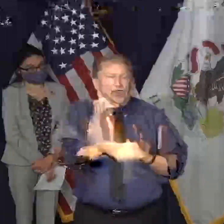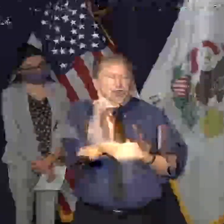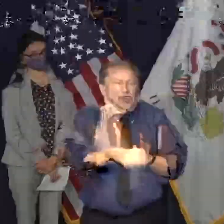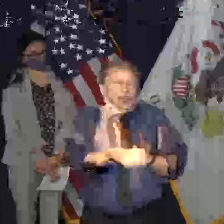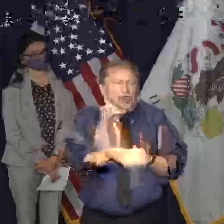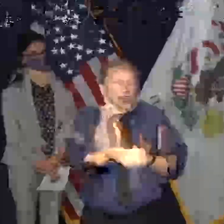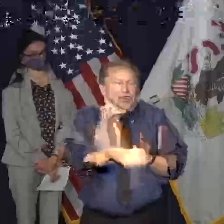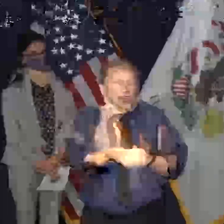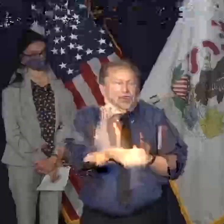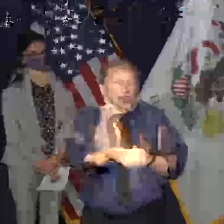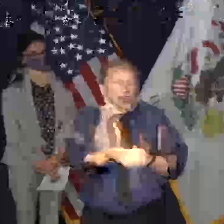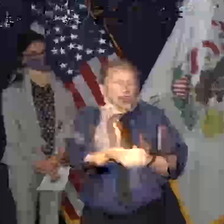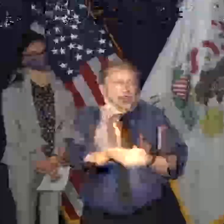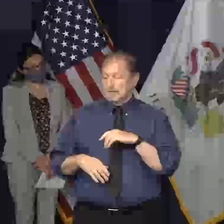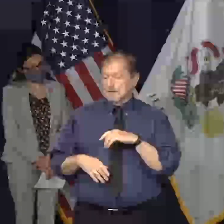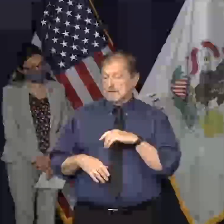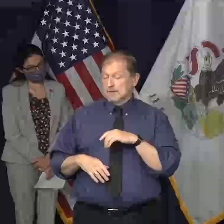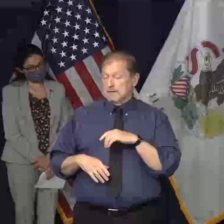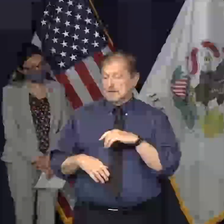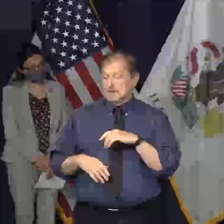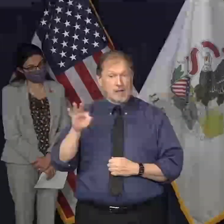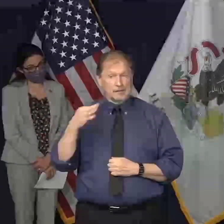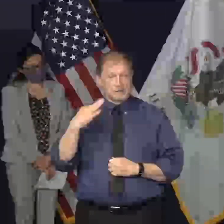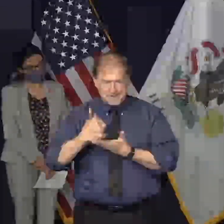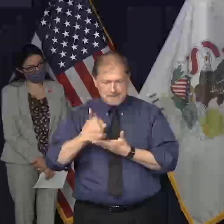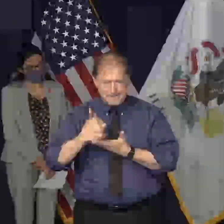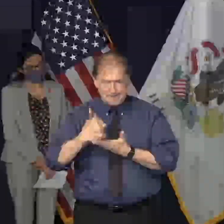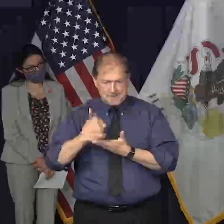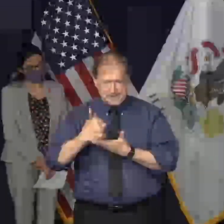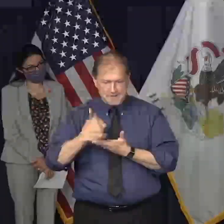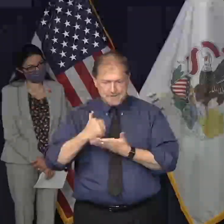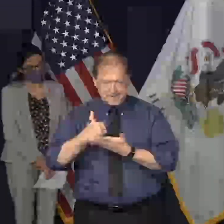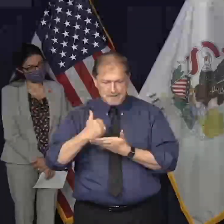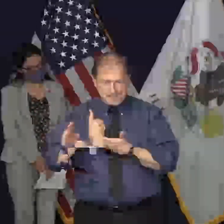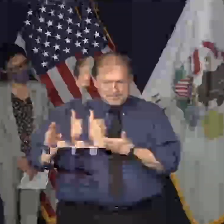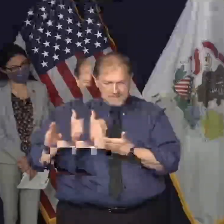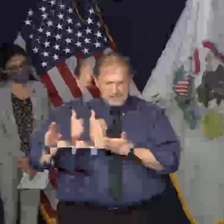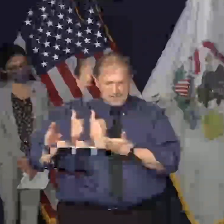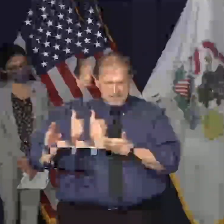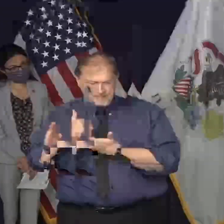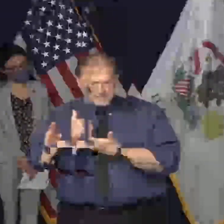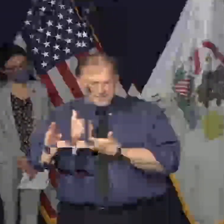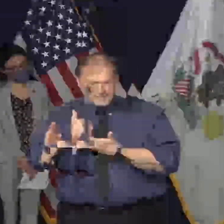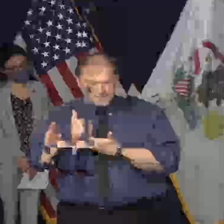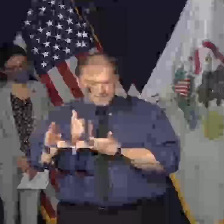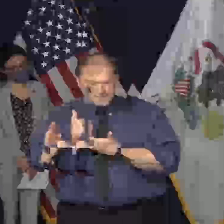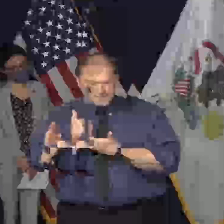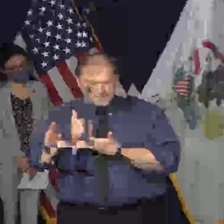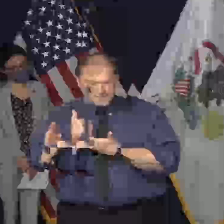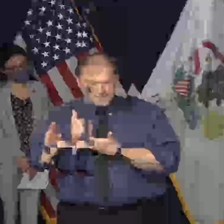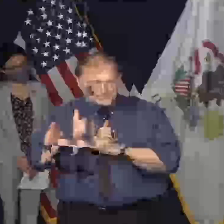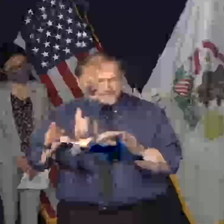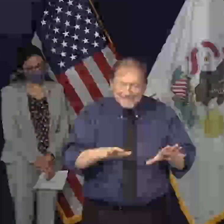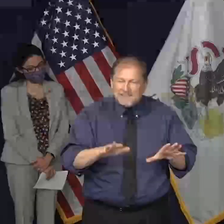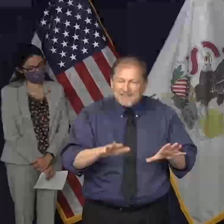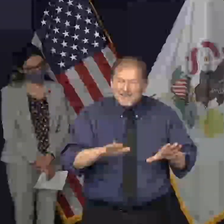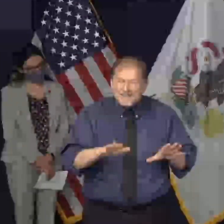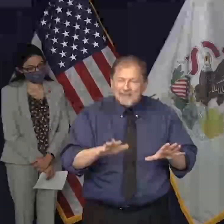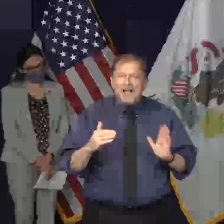helped thousands of businesses open and get started, and we helped create hundreds of jobs, served